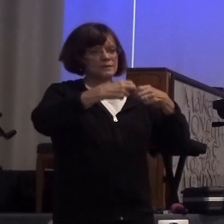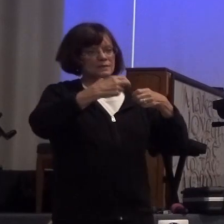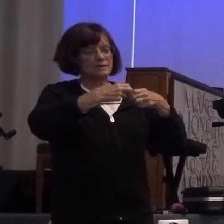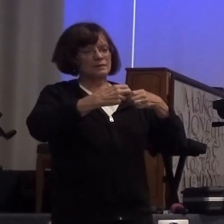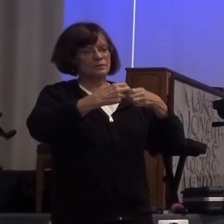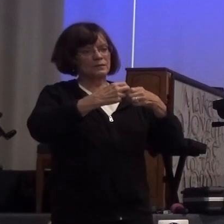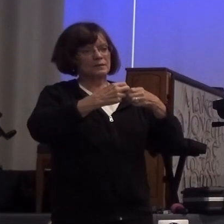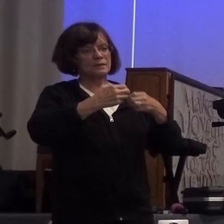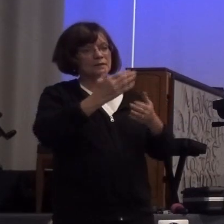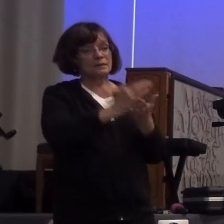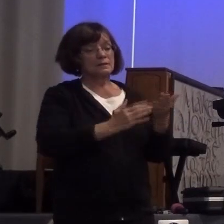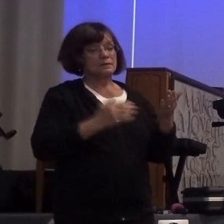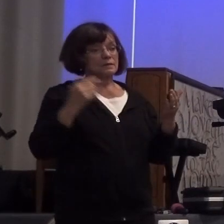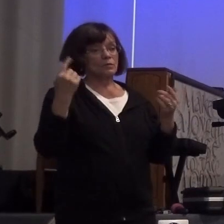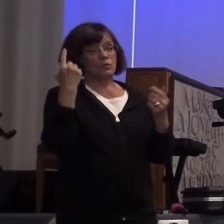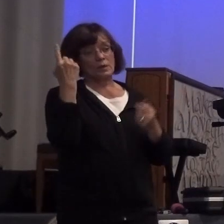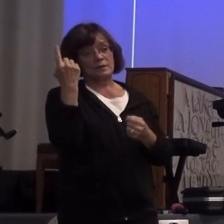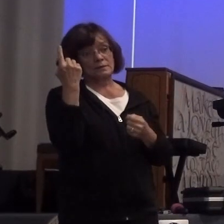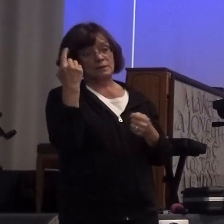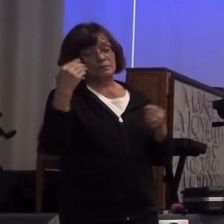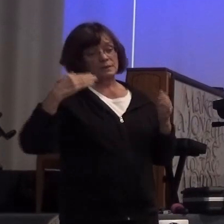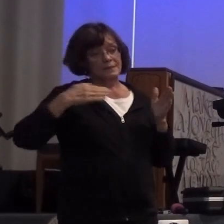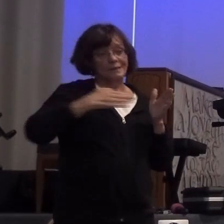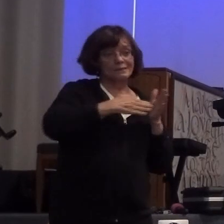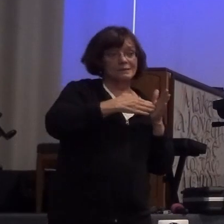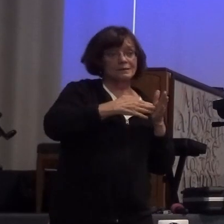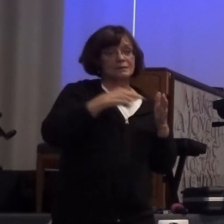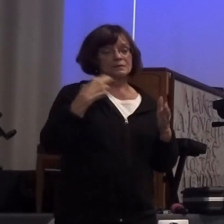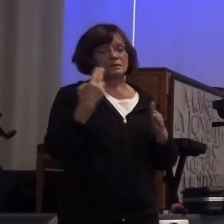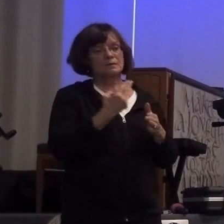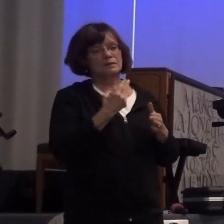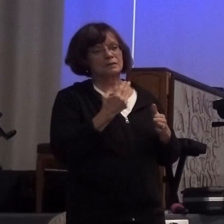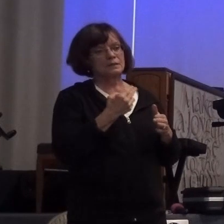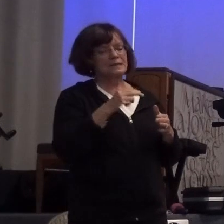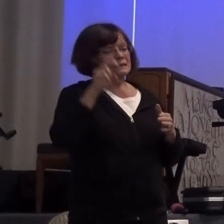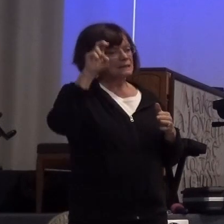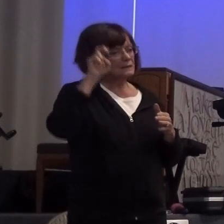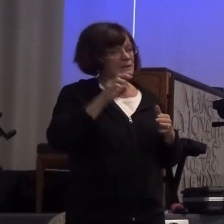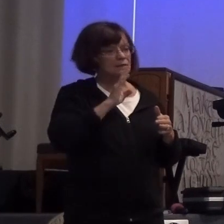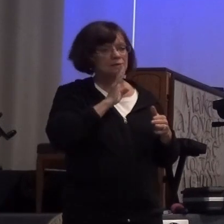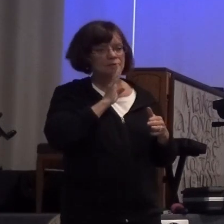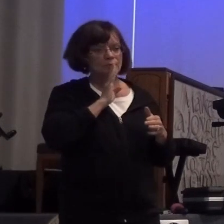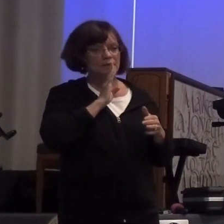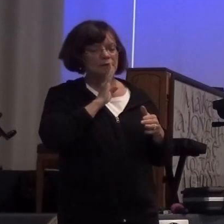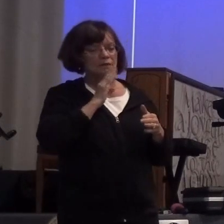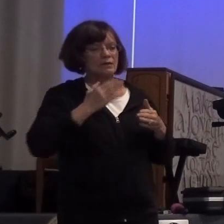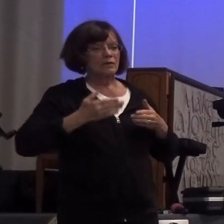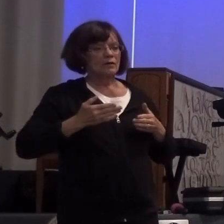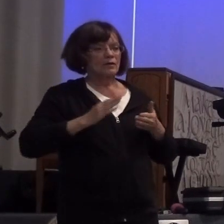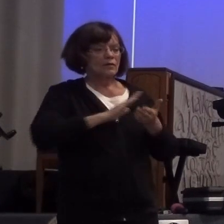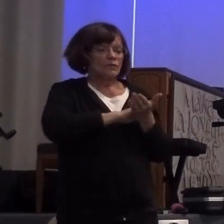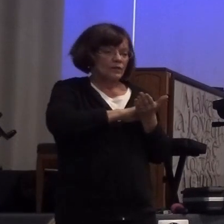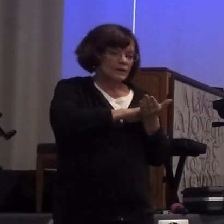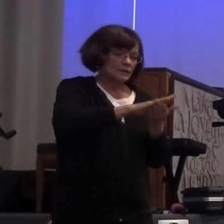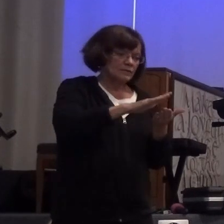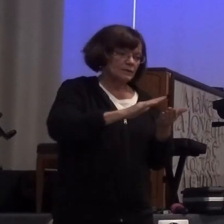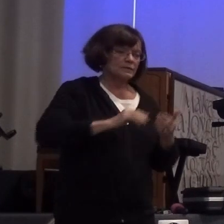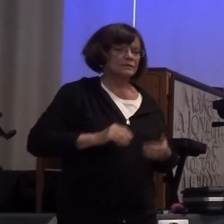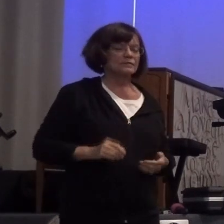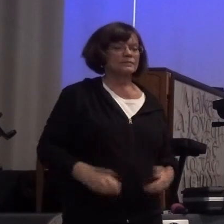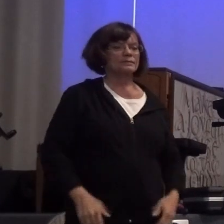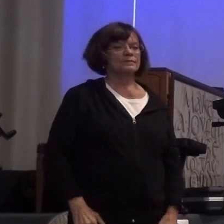someone comes against us, it should lead us to forgiveness. And that's what I want to kind of correlate, because a lot of people